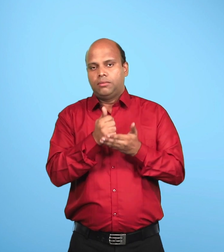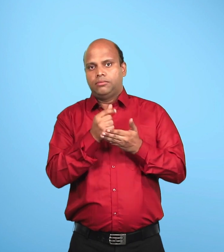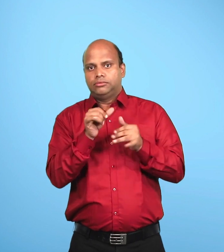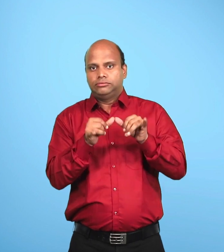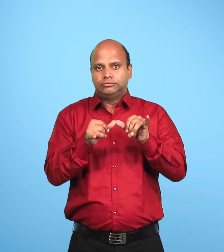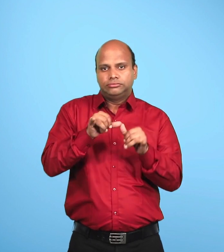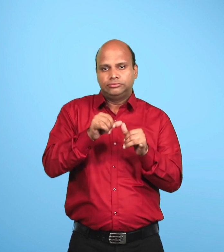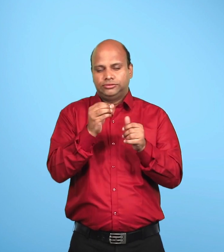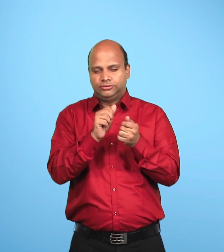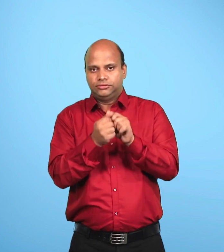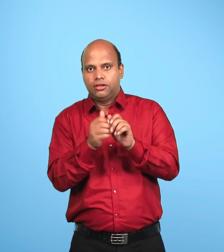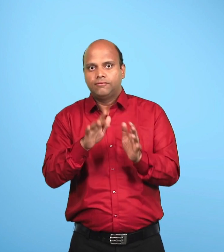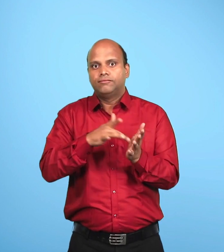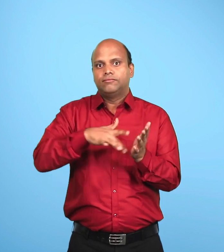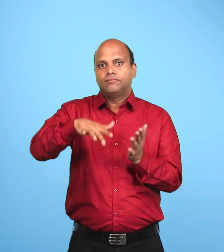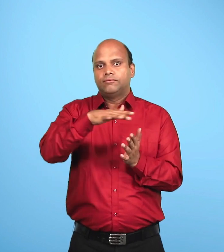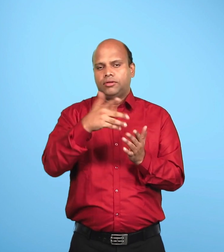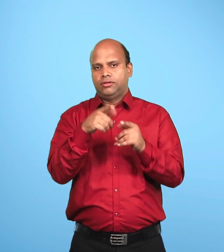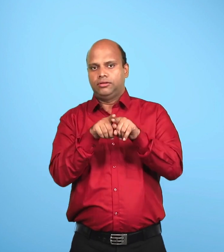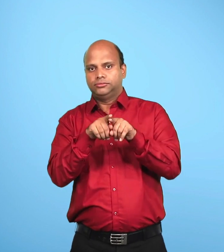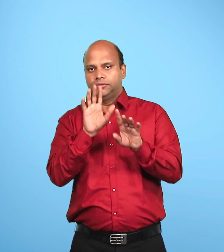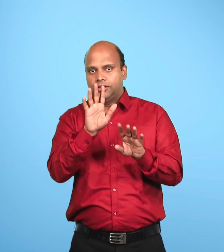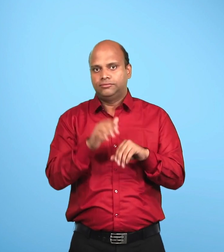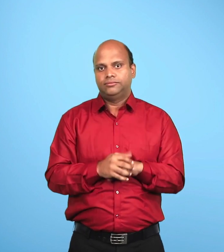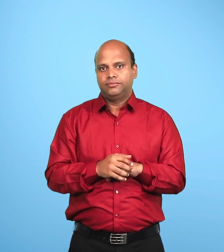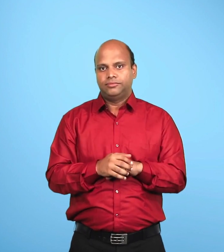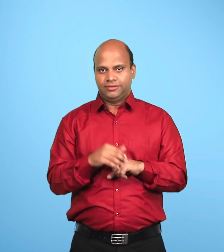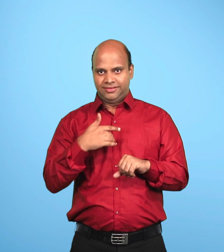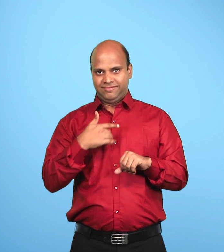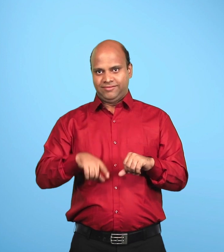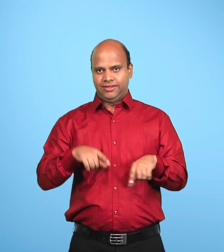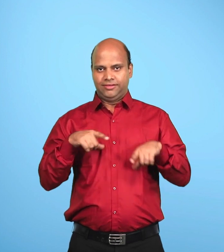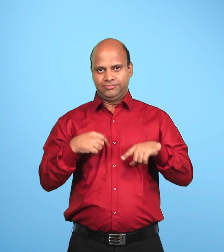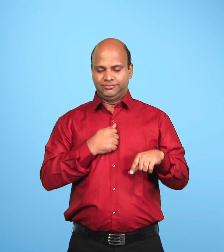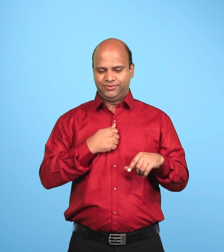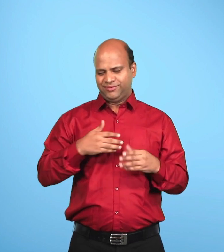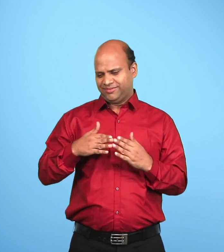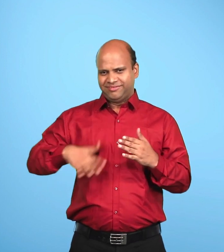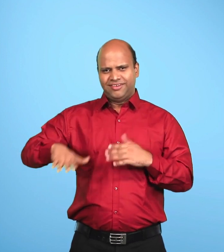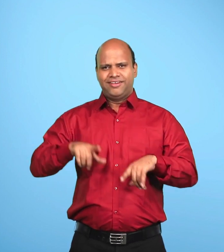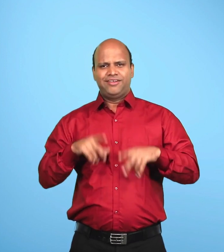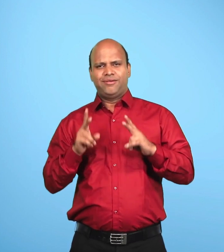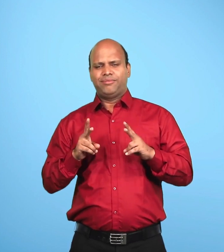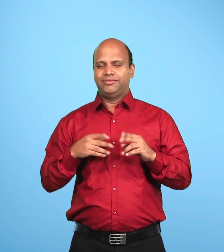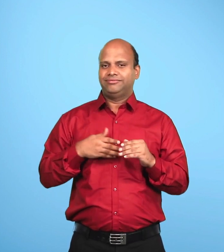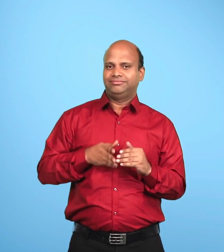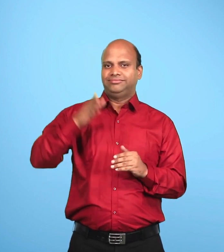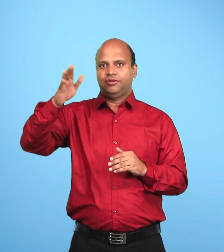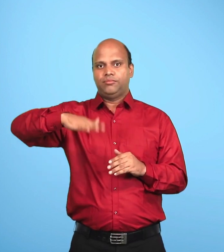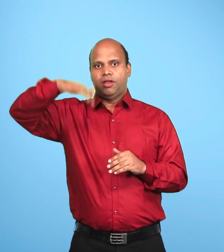of time to help them adjust to some changes in their surroundings. For instance, if we